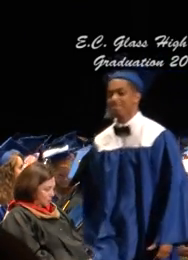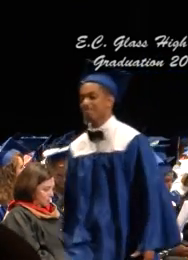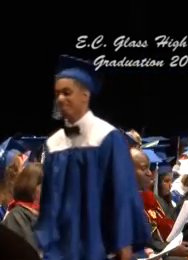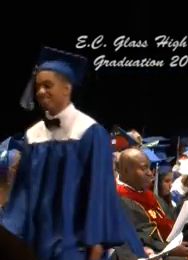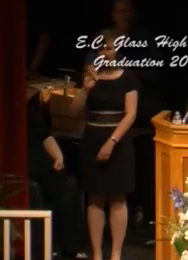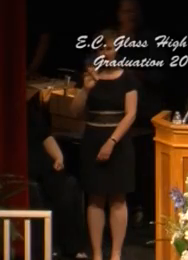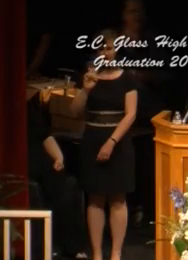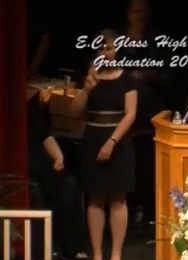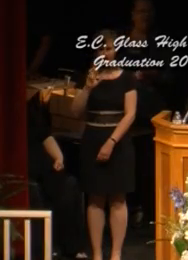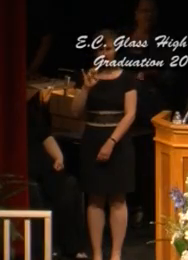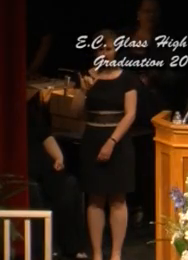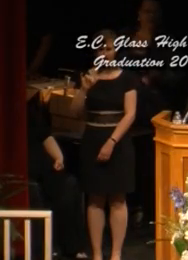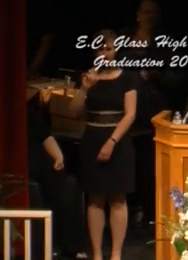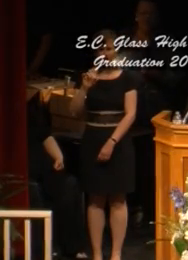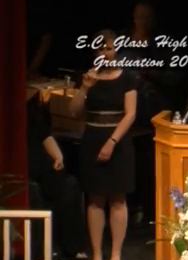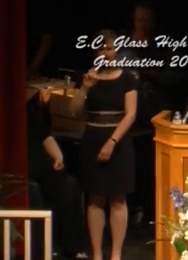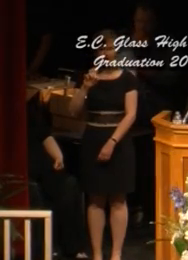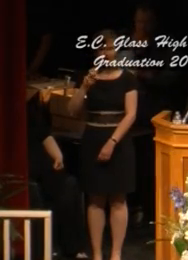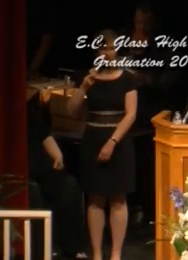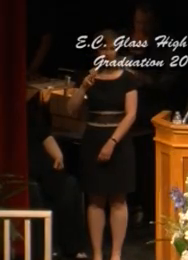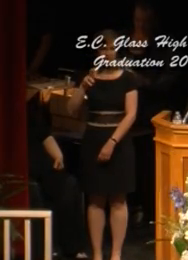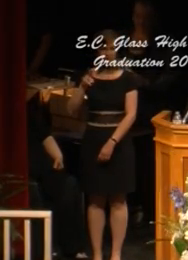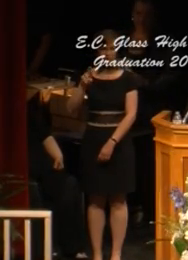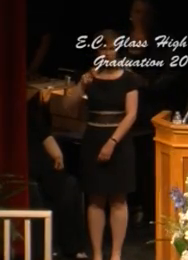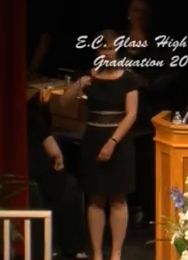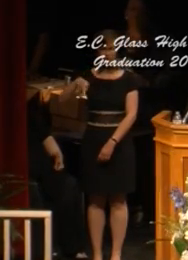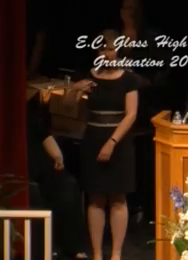Joffrey Smith Murphy.